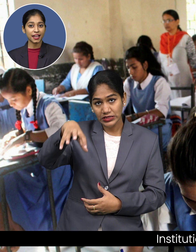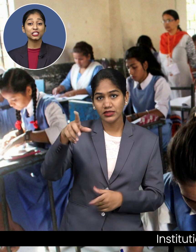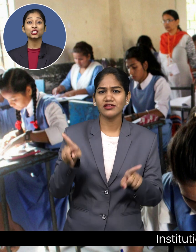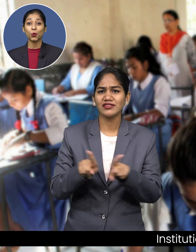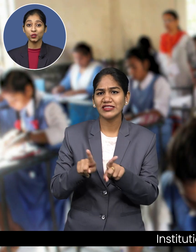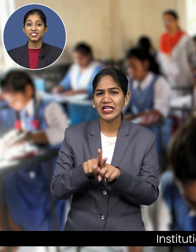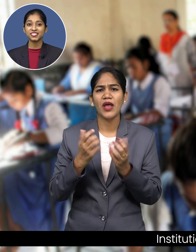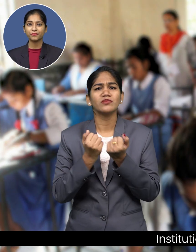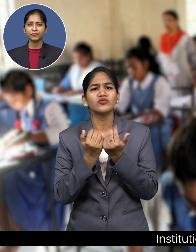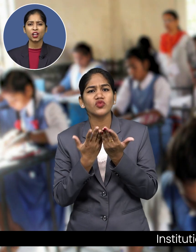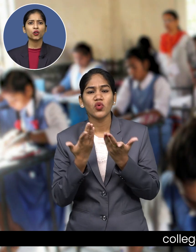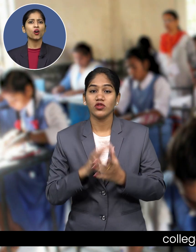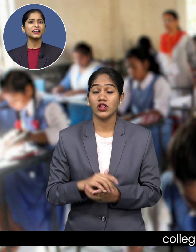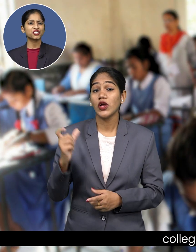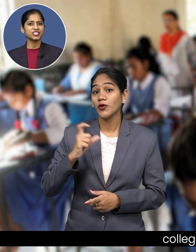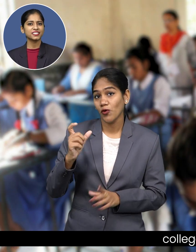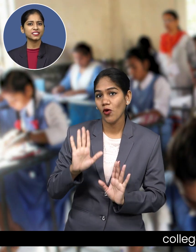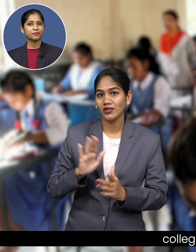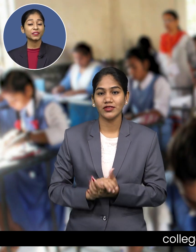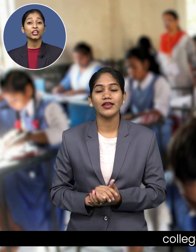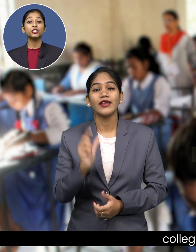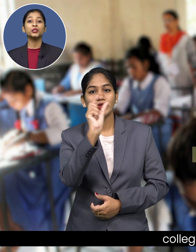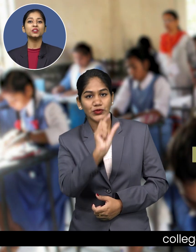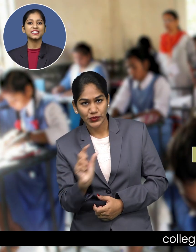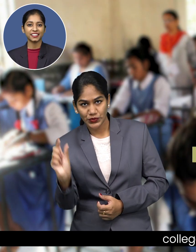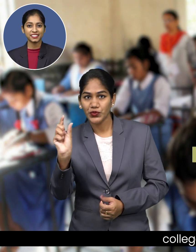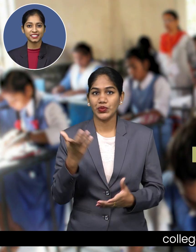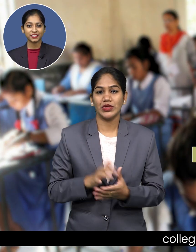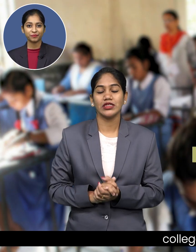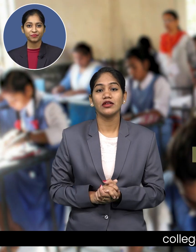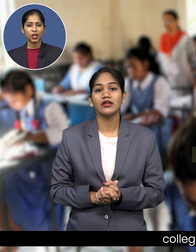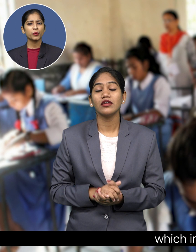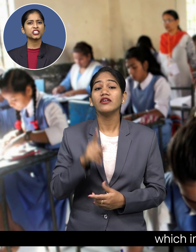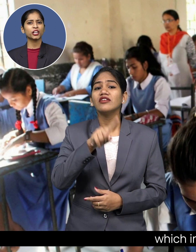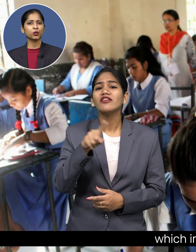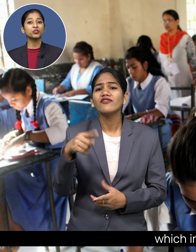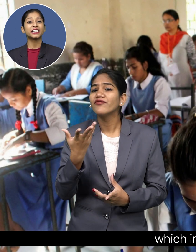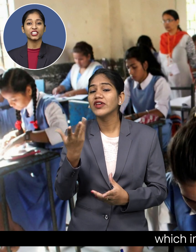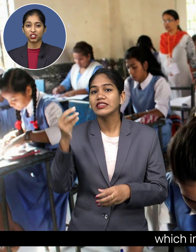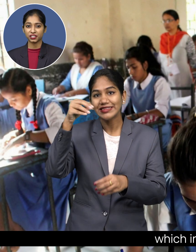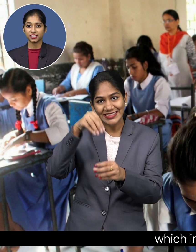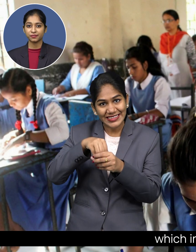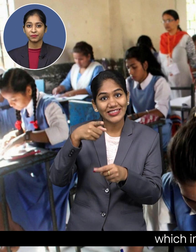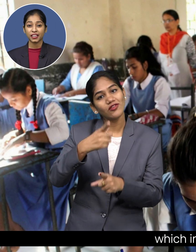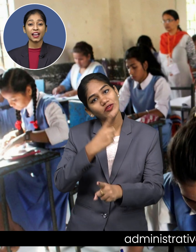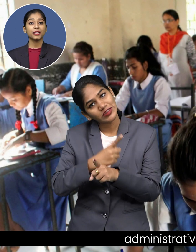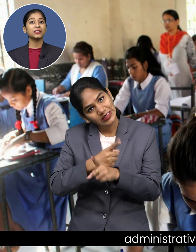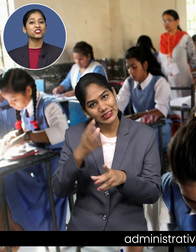Institutions like schools, colleges, universities, which include